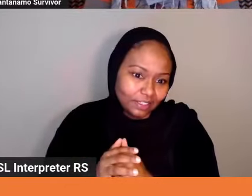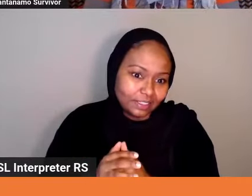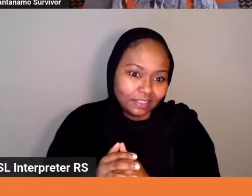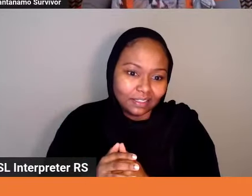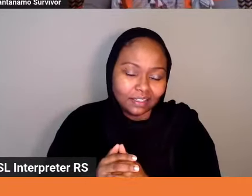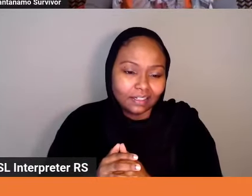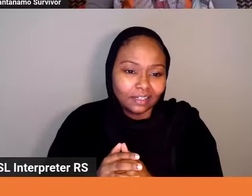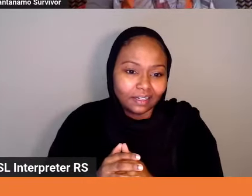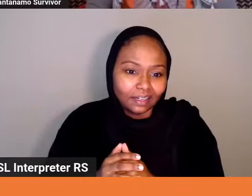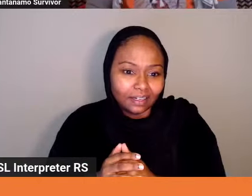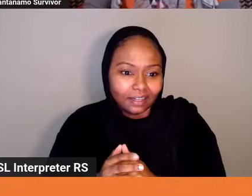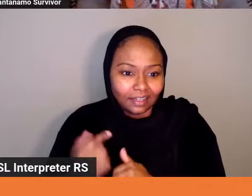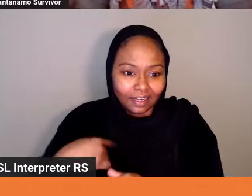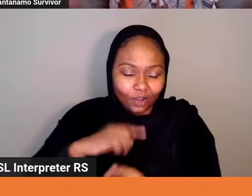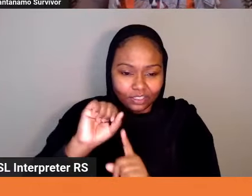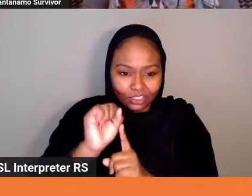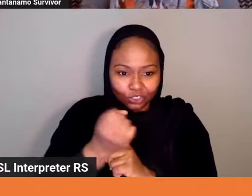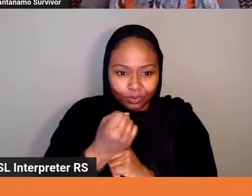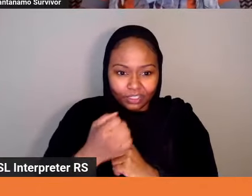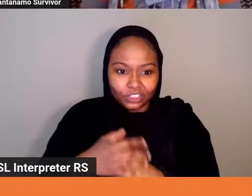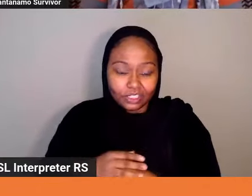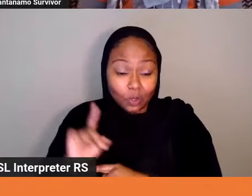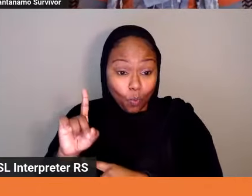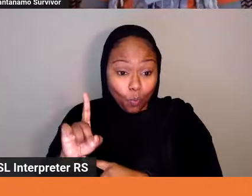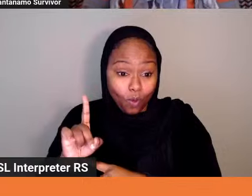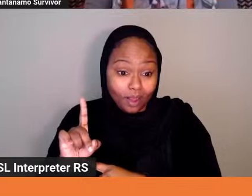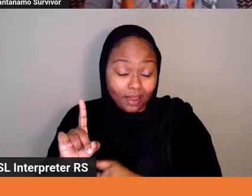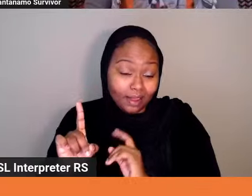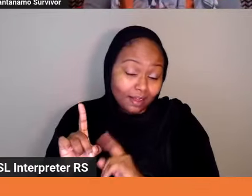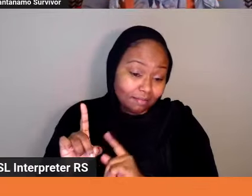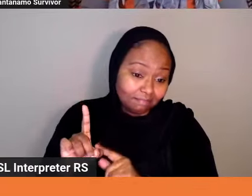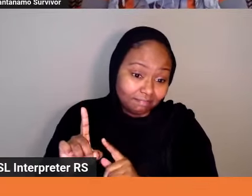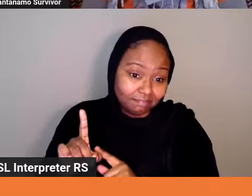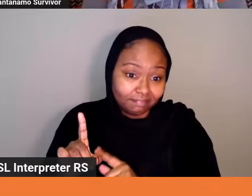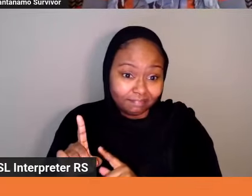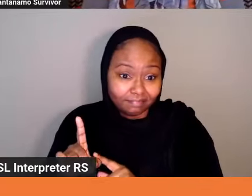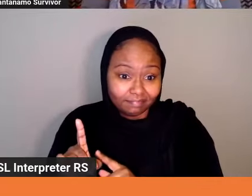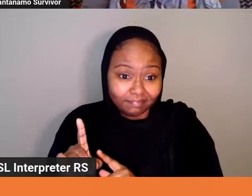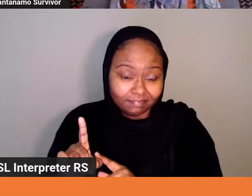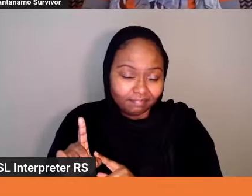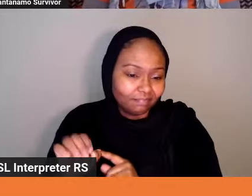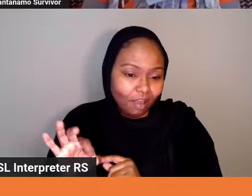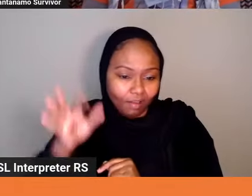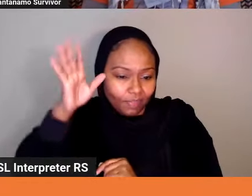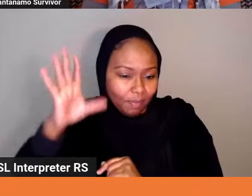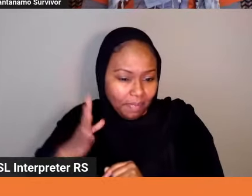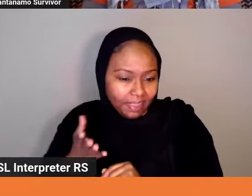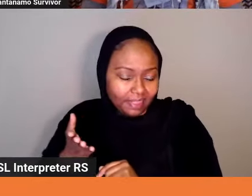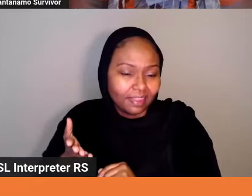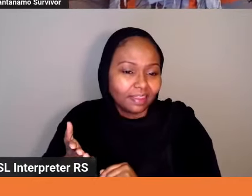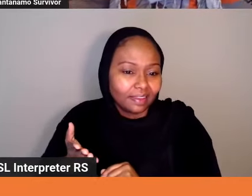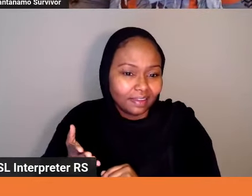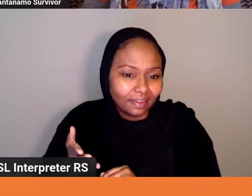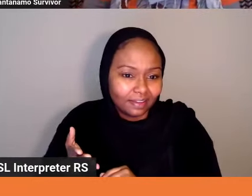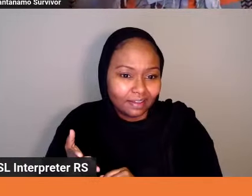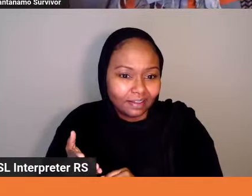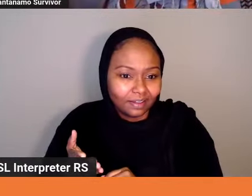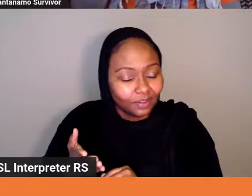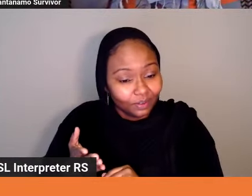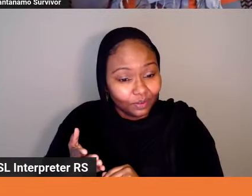condition in the camp. One of the our demand were